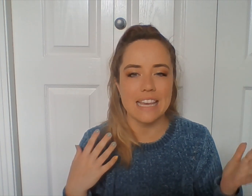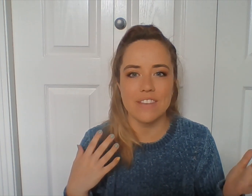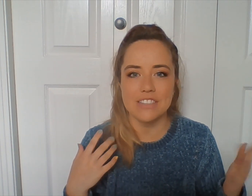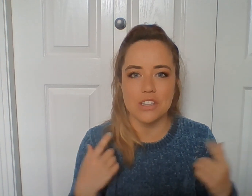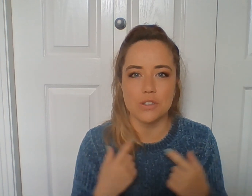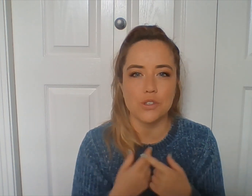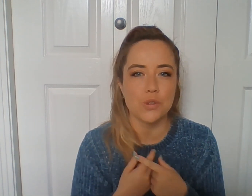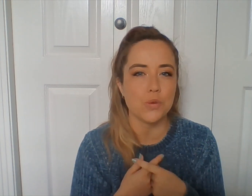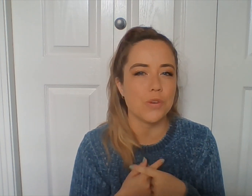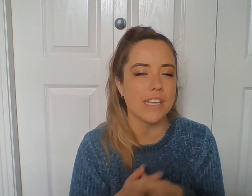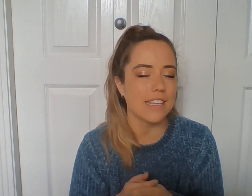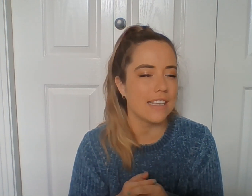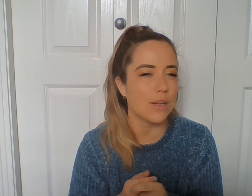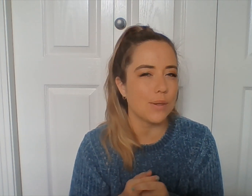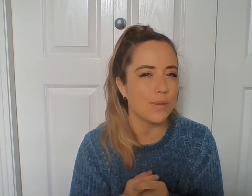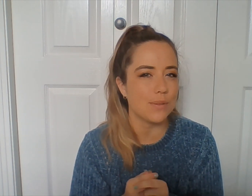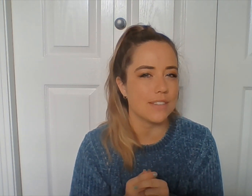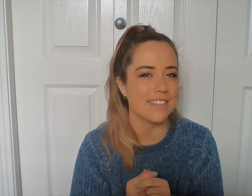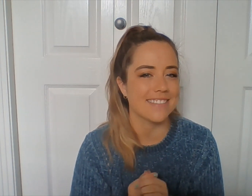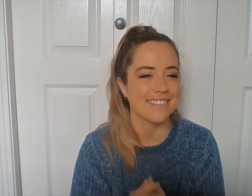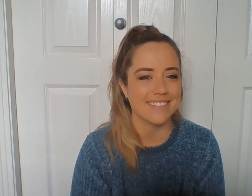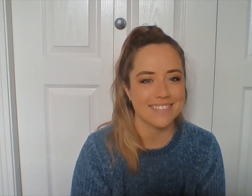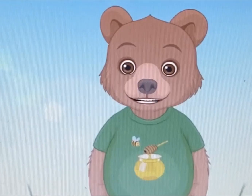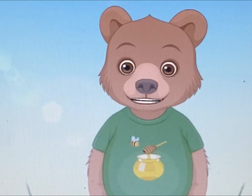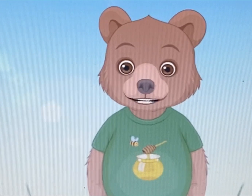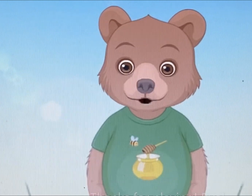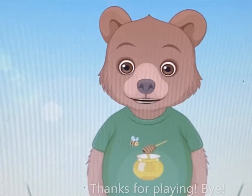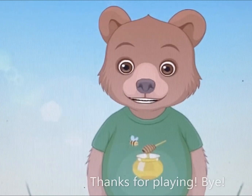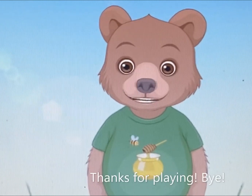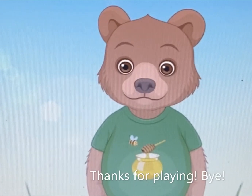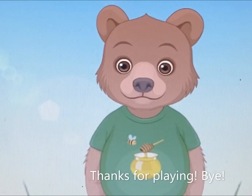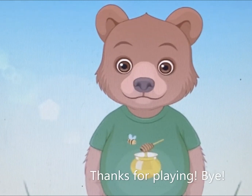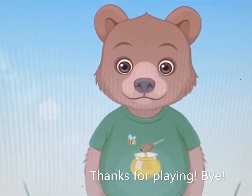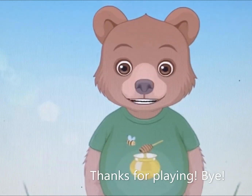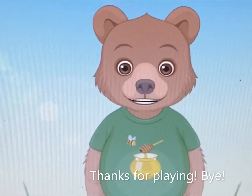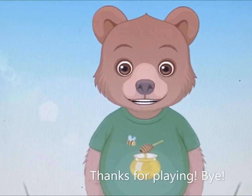giving each other tricky clues. Thanks for playing. Bye.